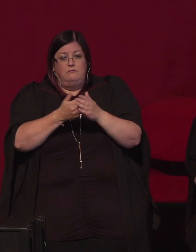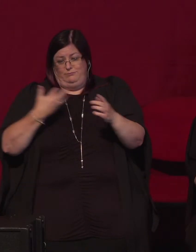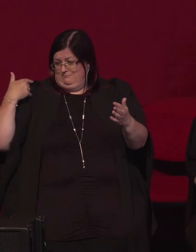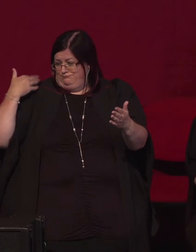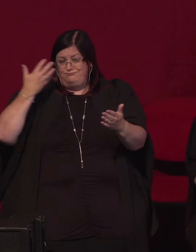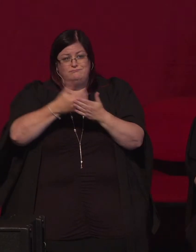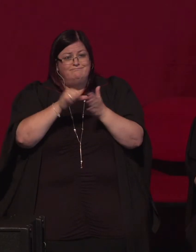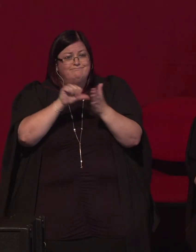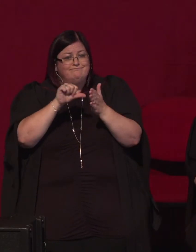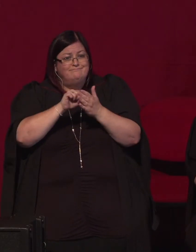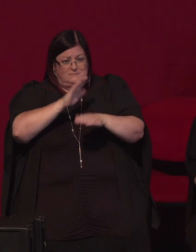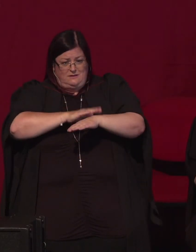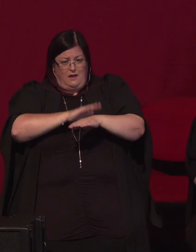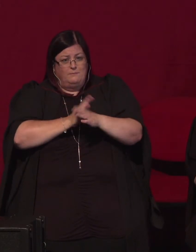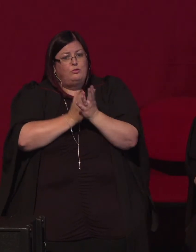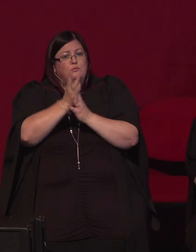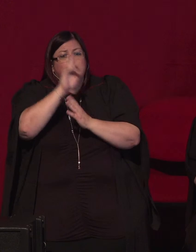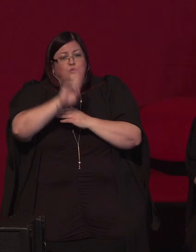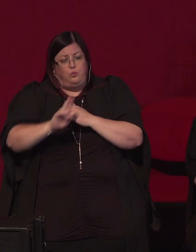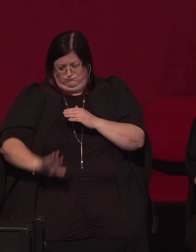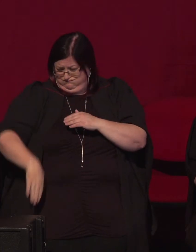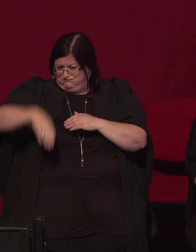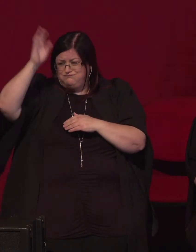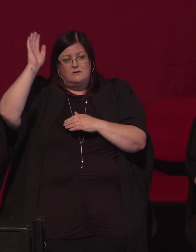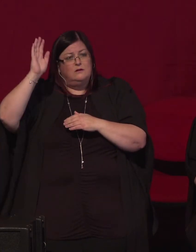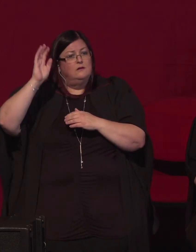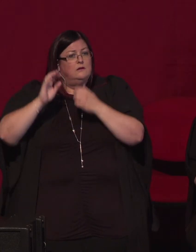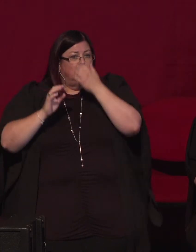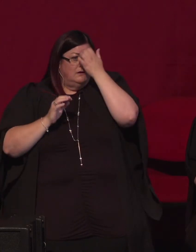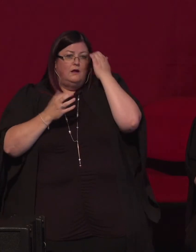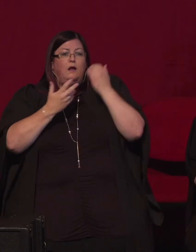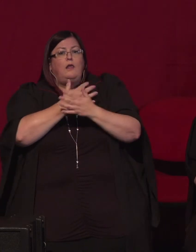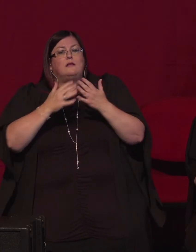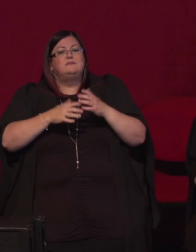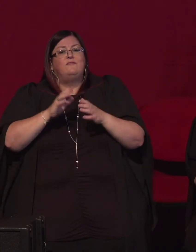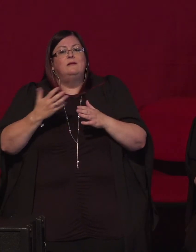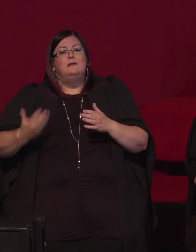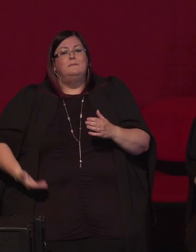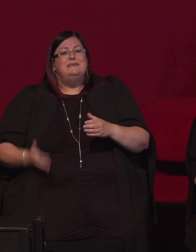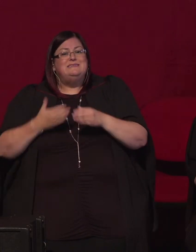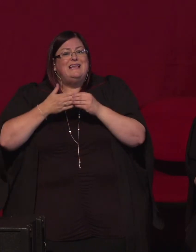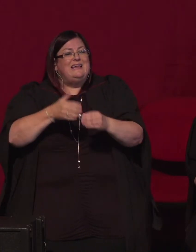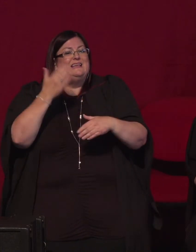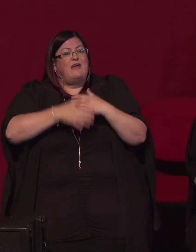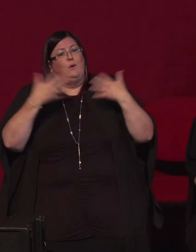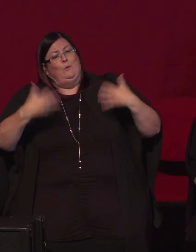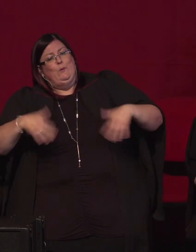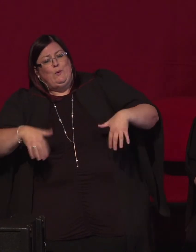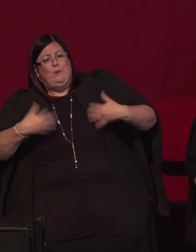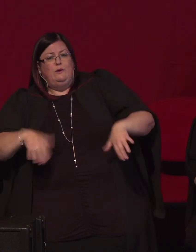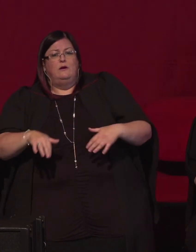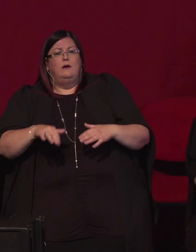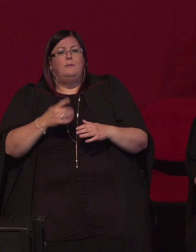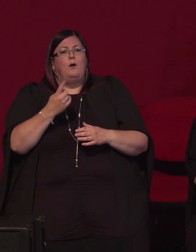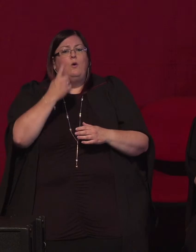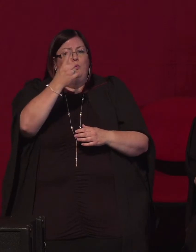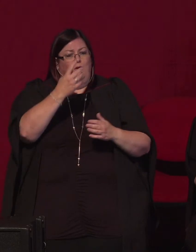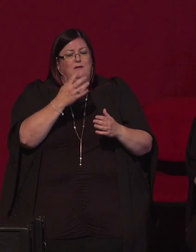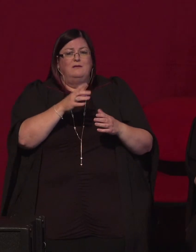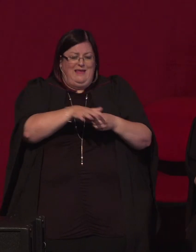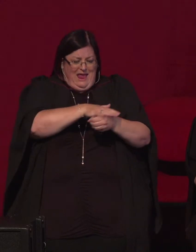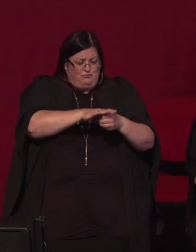not necessarily dyslexia that drives it, but many of them didn't shine. And of course, what may be a hindrance in one walk of